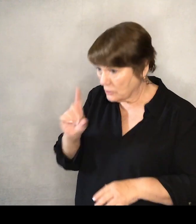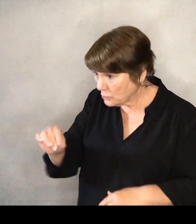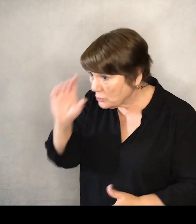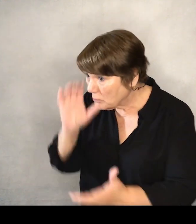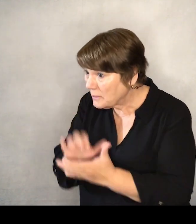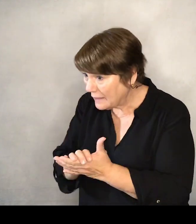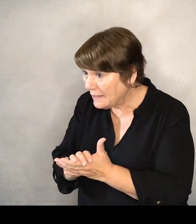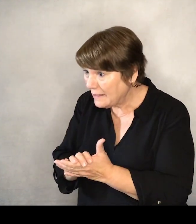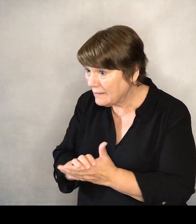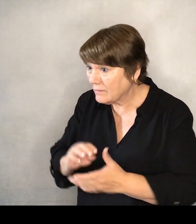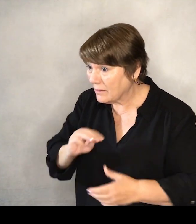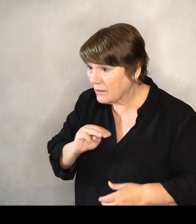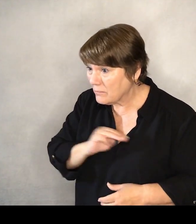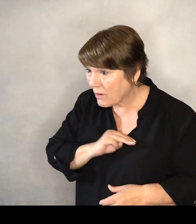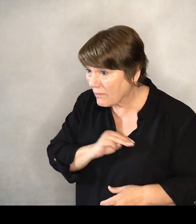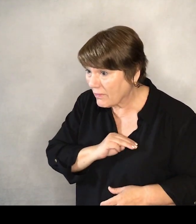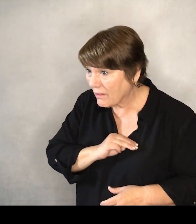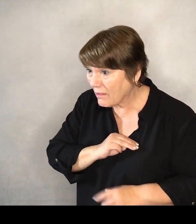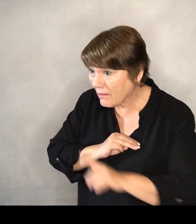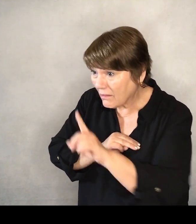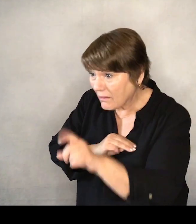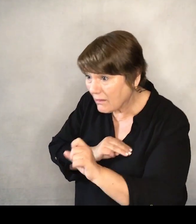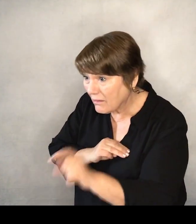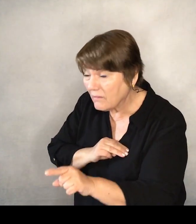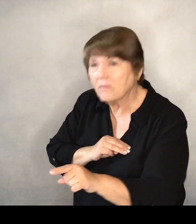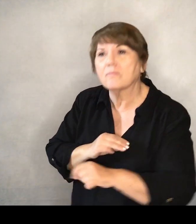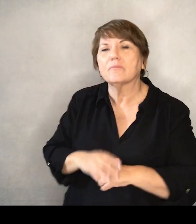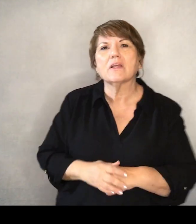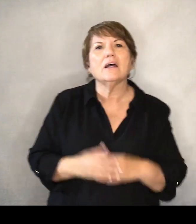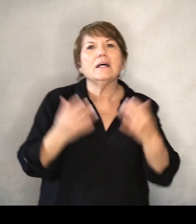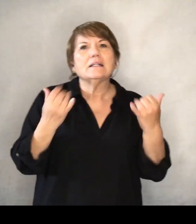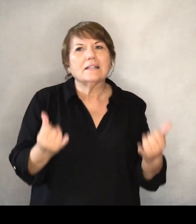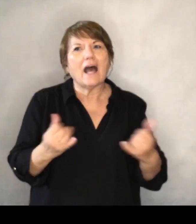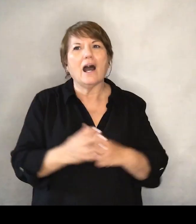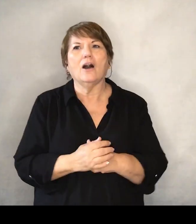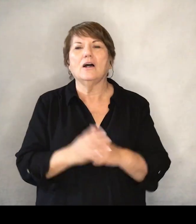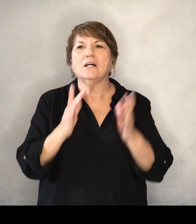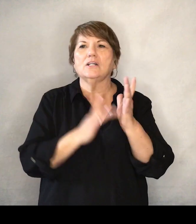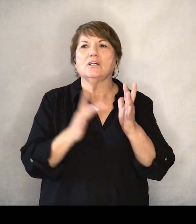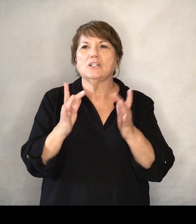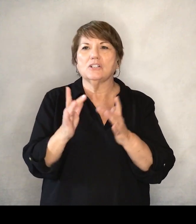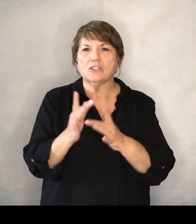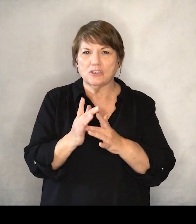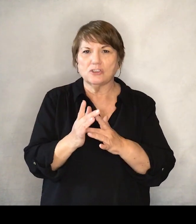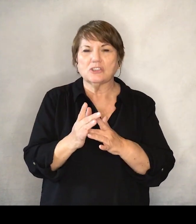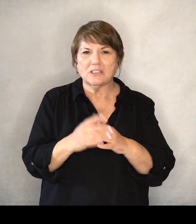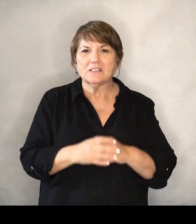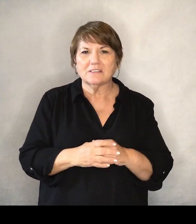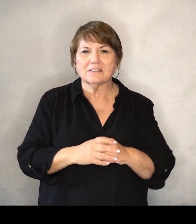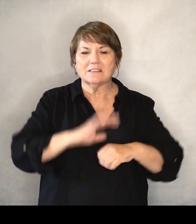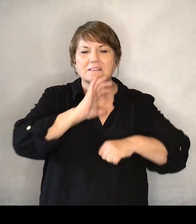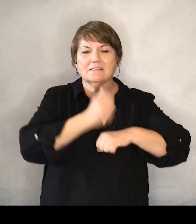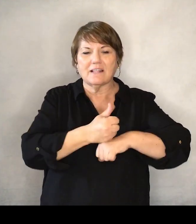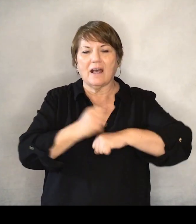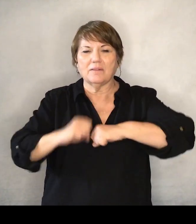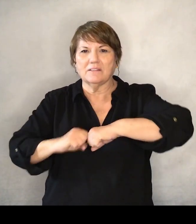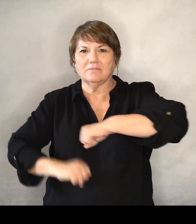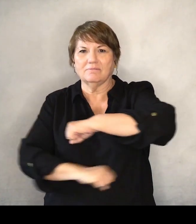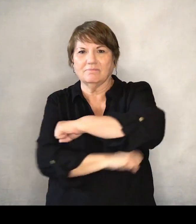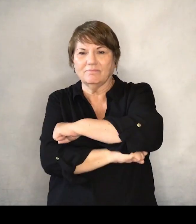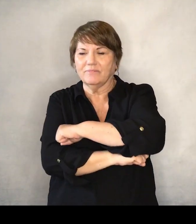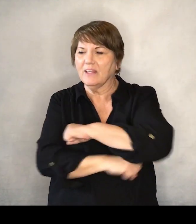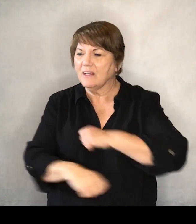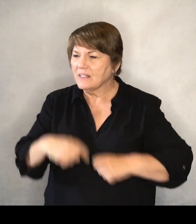this, Martha?" Now here is where Jesus lays the groundwork, so to speak,